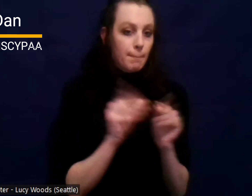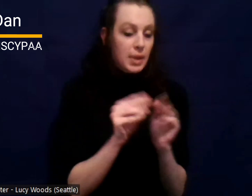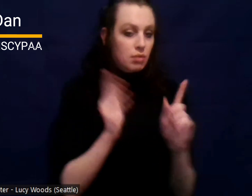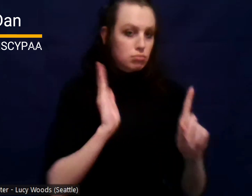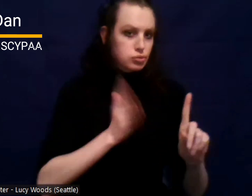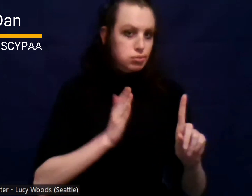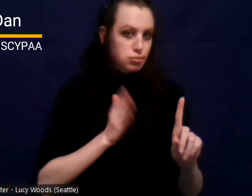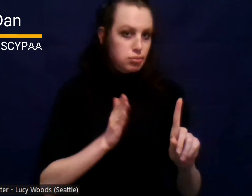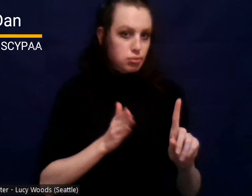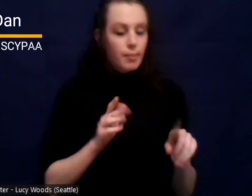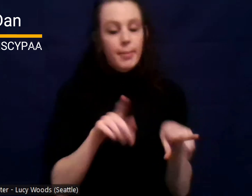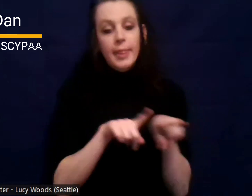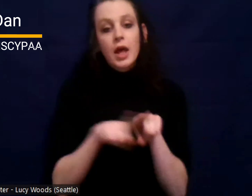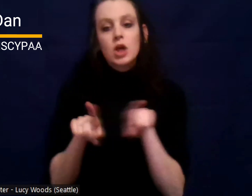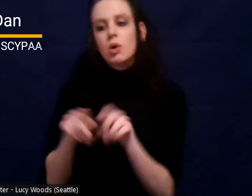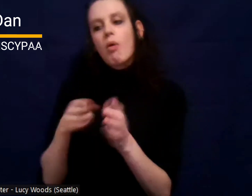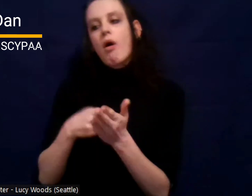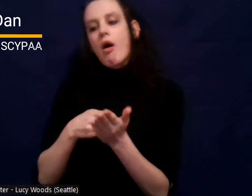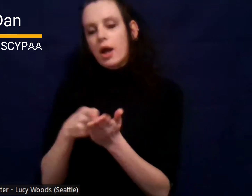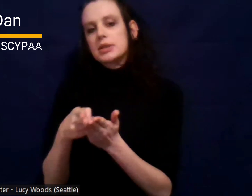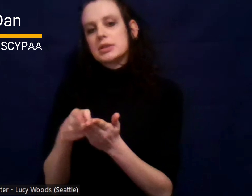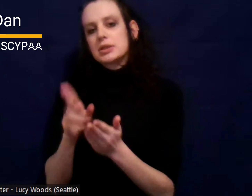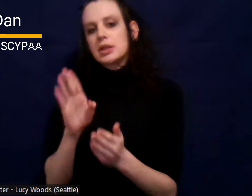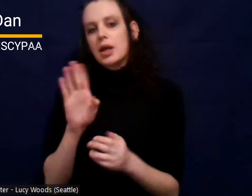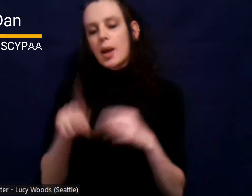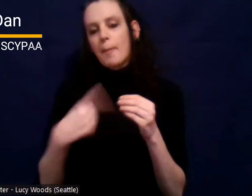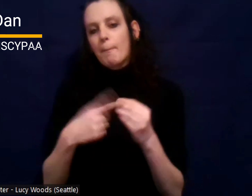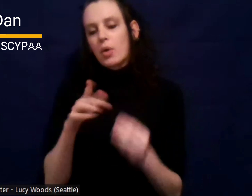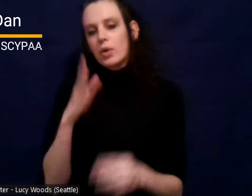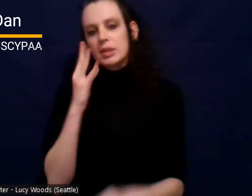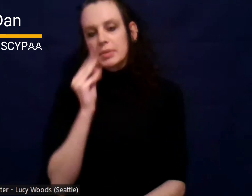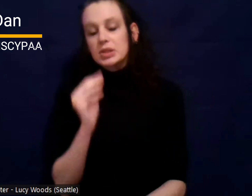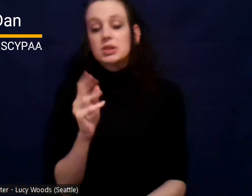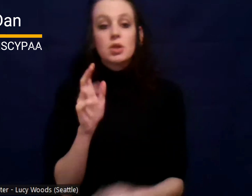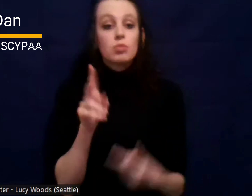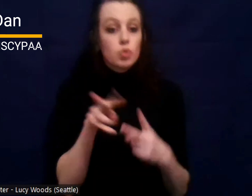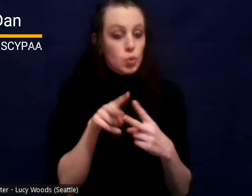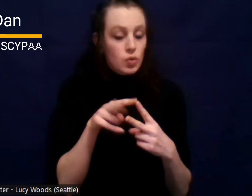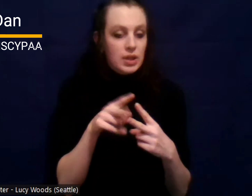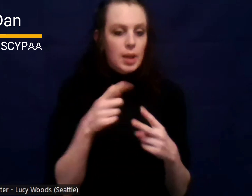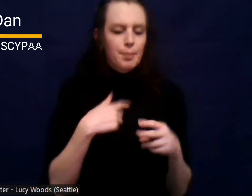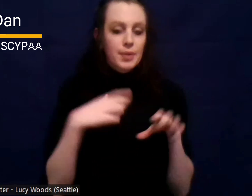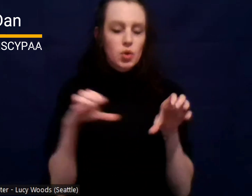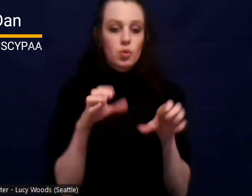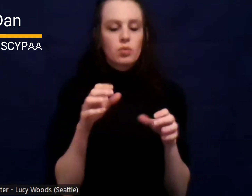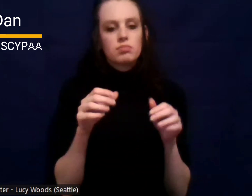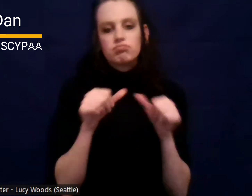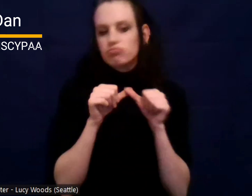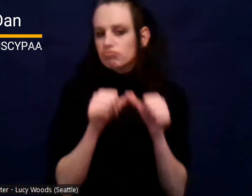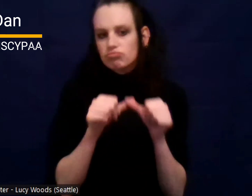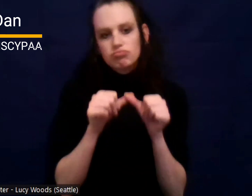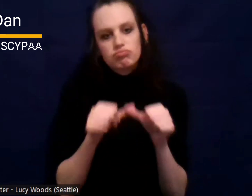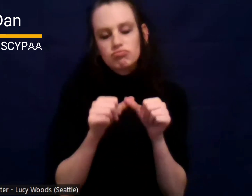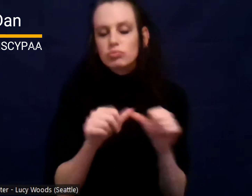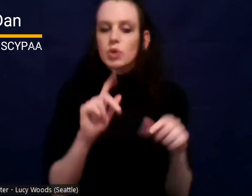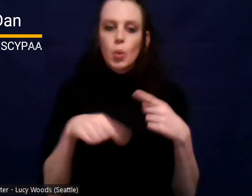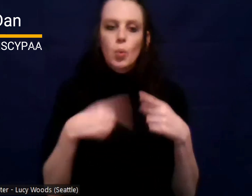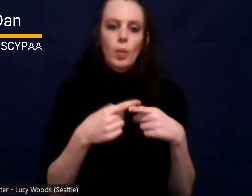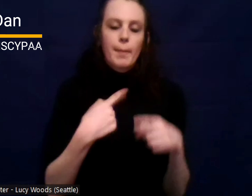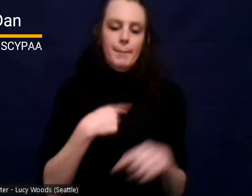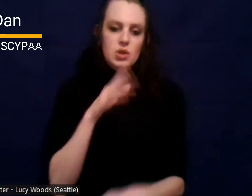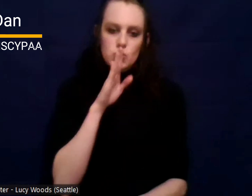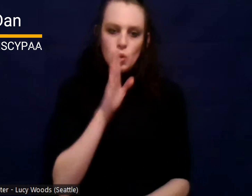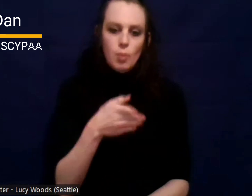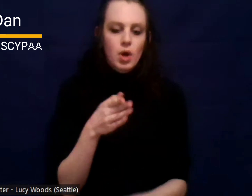And those are the two things that like I've pretty much done consistently the whole time I've been sober. No matter what my spiritual life